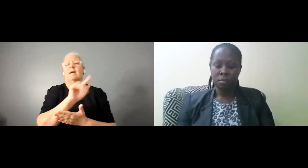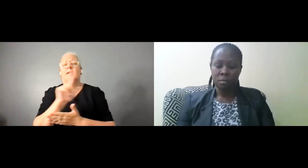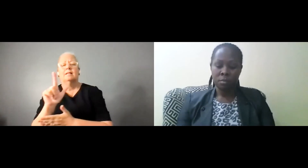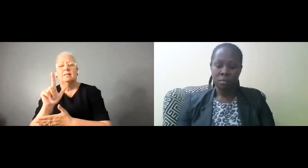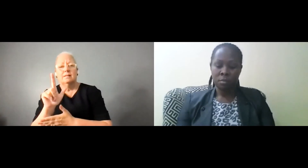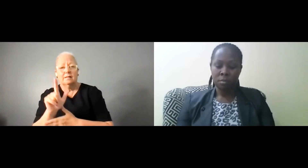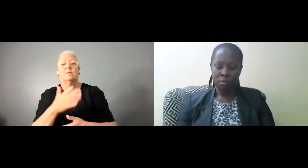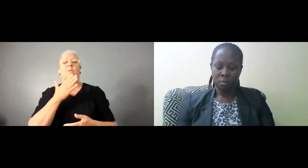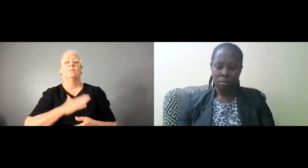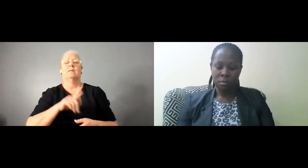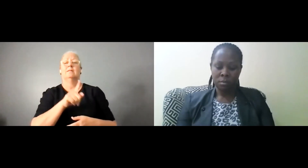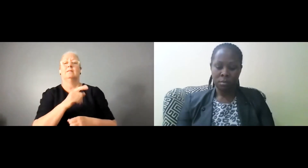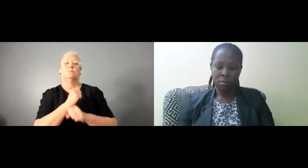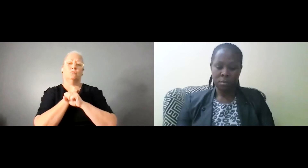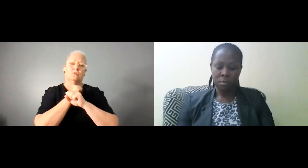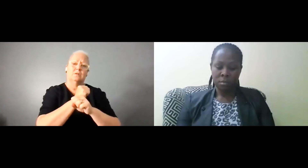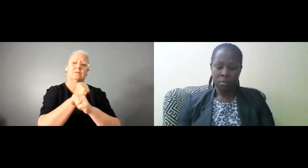Protection Act.